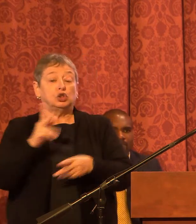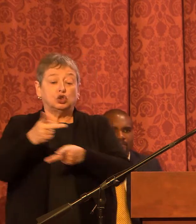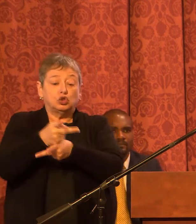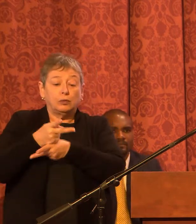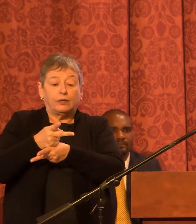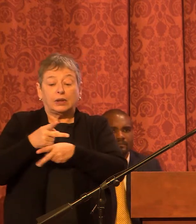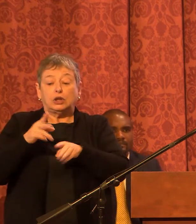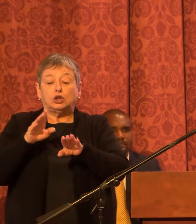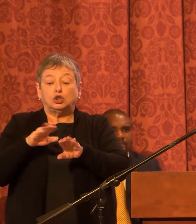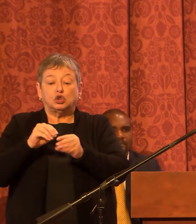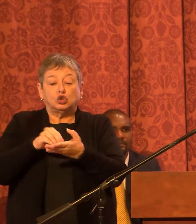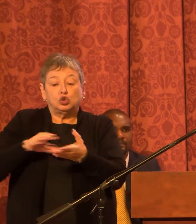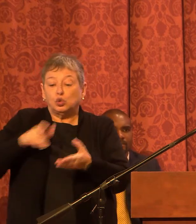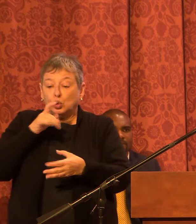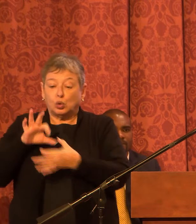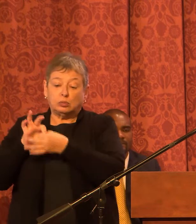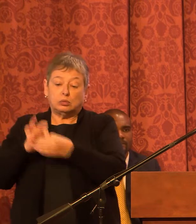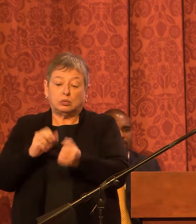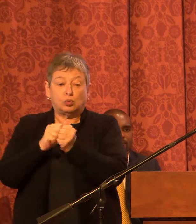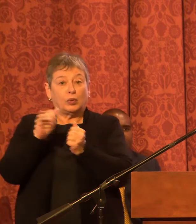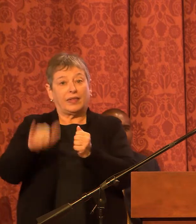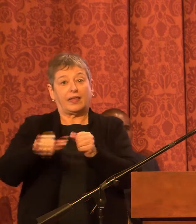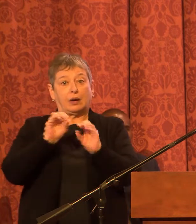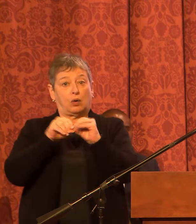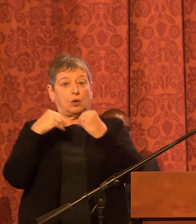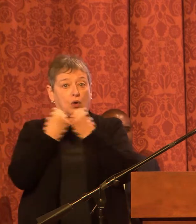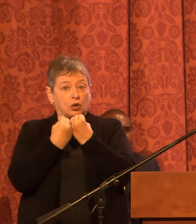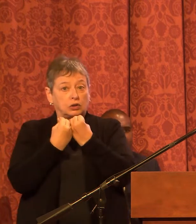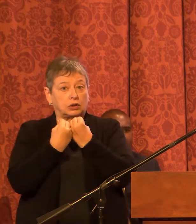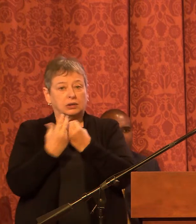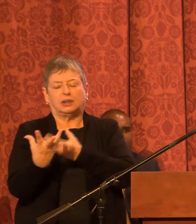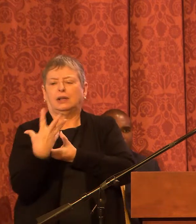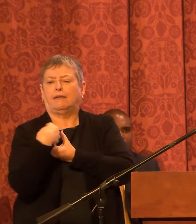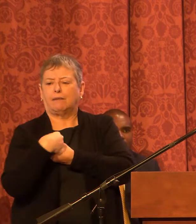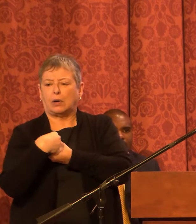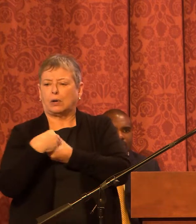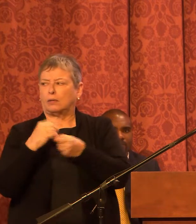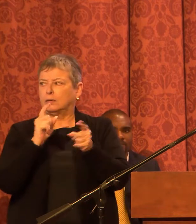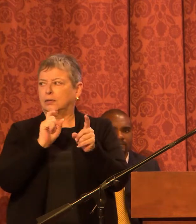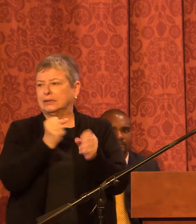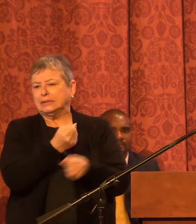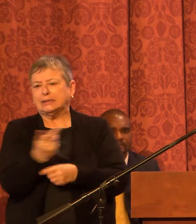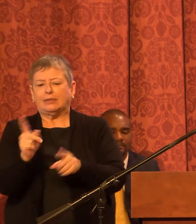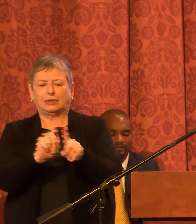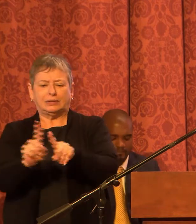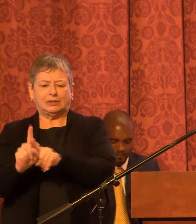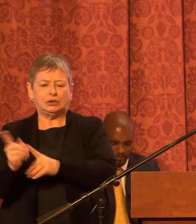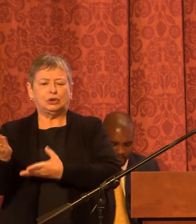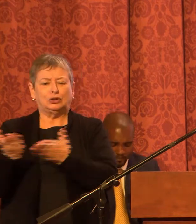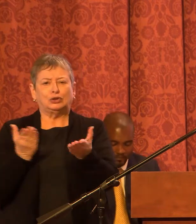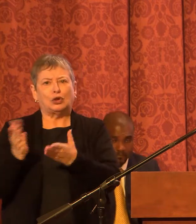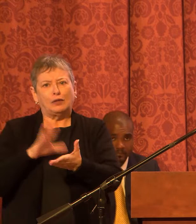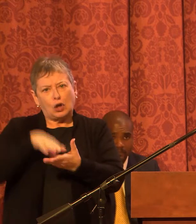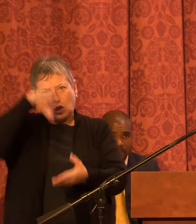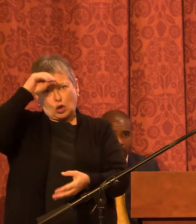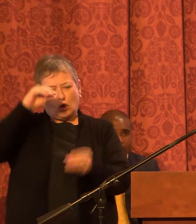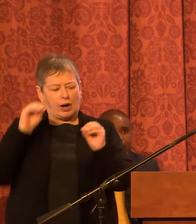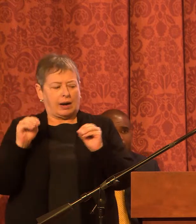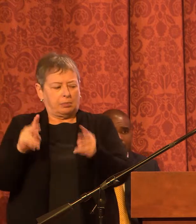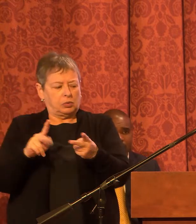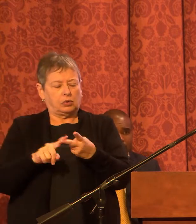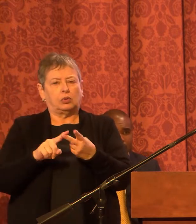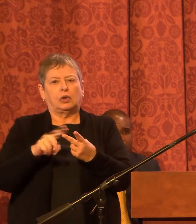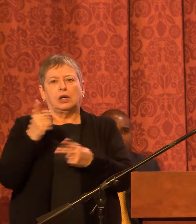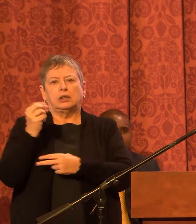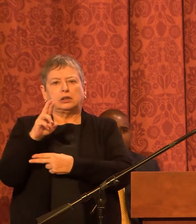student events associated with the organization and incorporates several service learning opportunities.